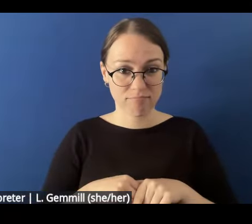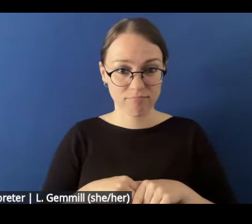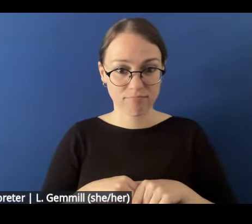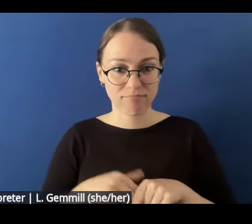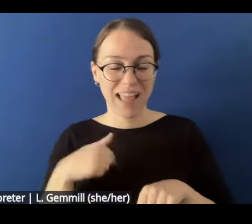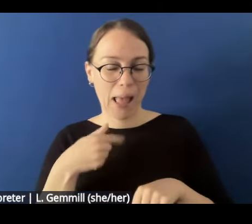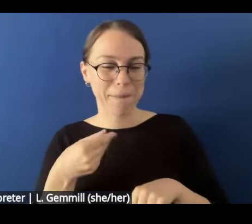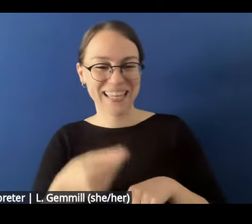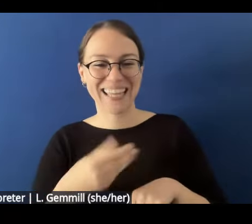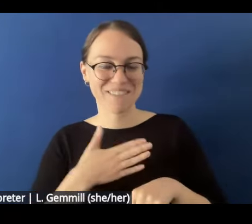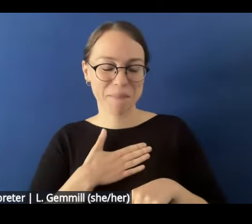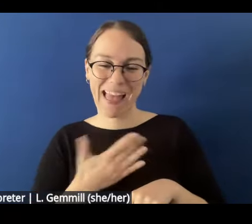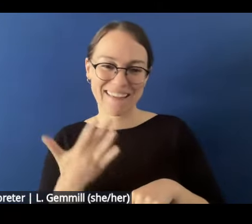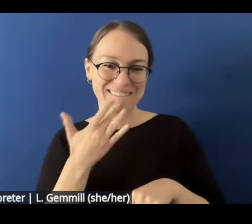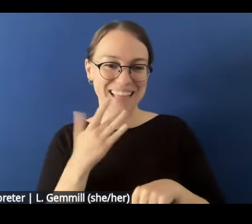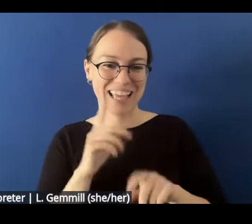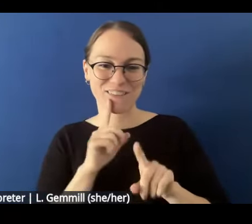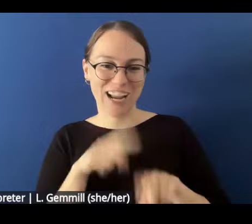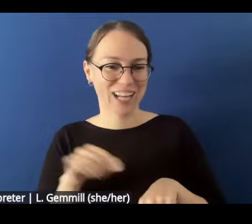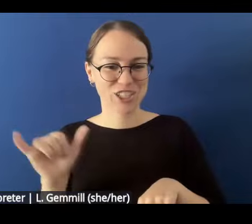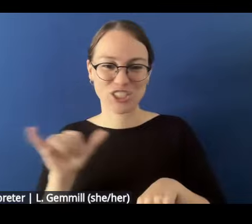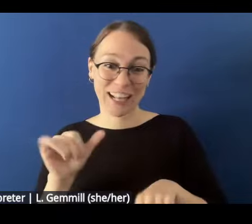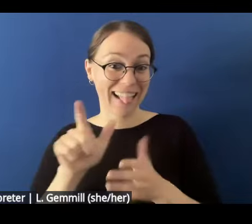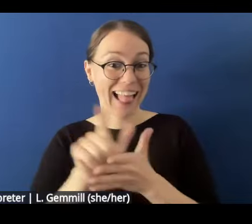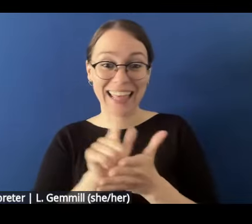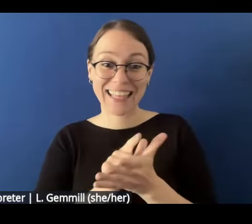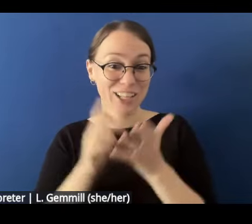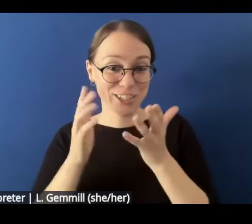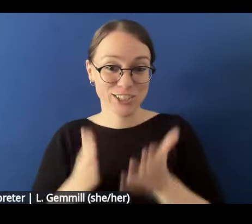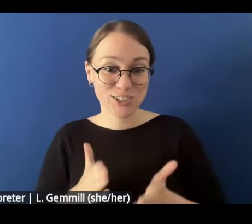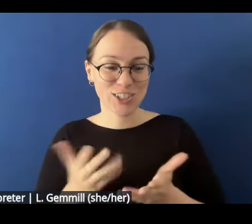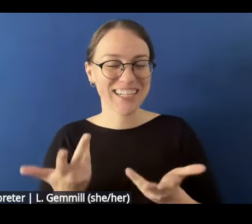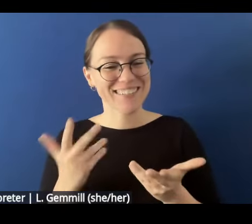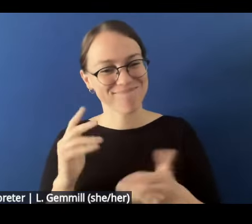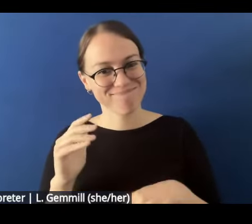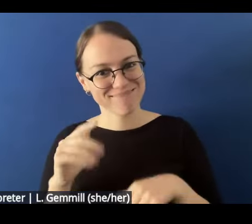depends. So it really depends on how many changes are needed.